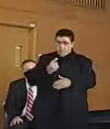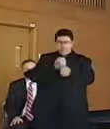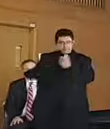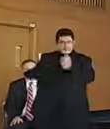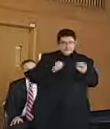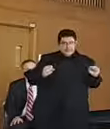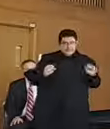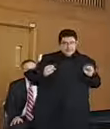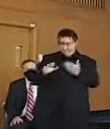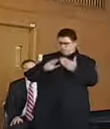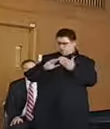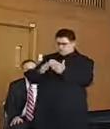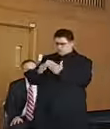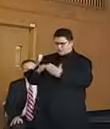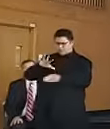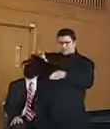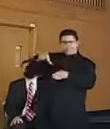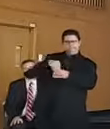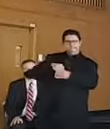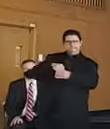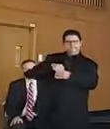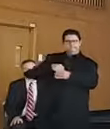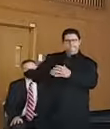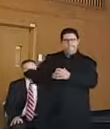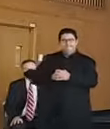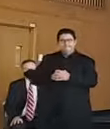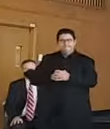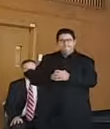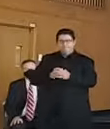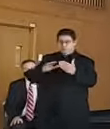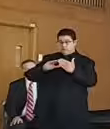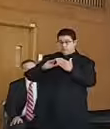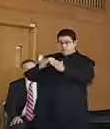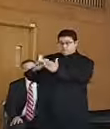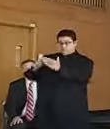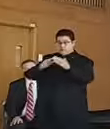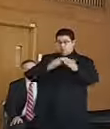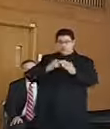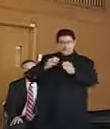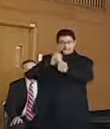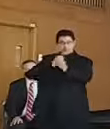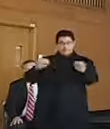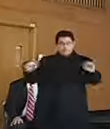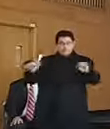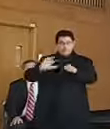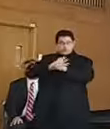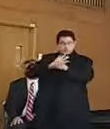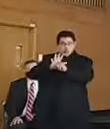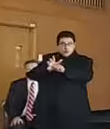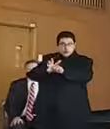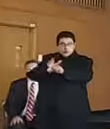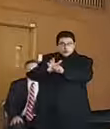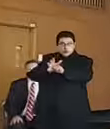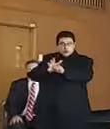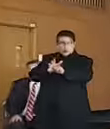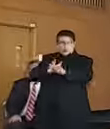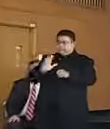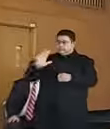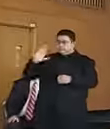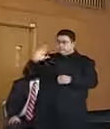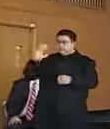its community, be it public, private, or parochial. As the community's safety with COVID is seemingly